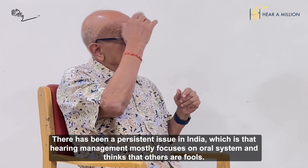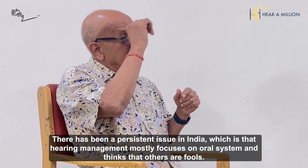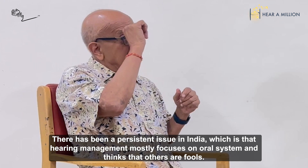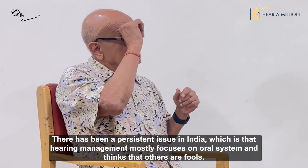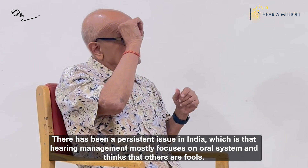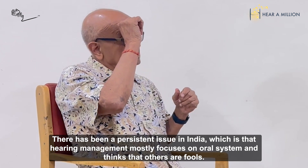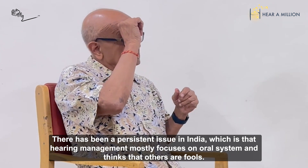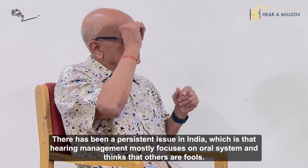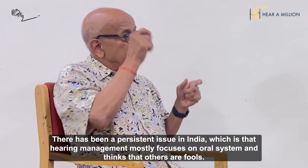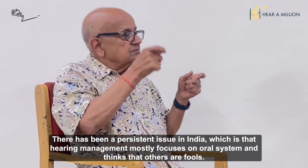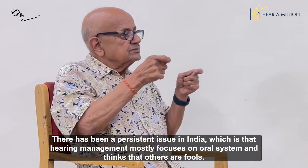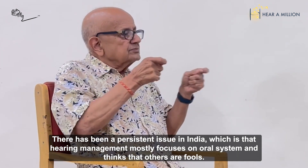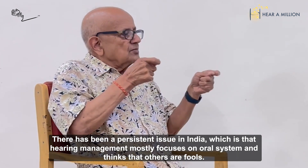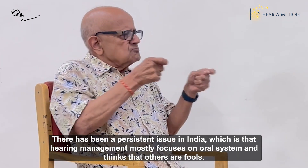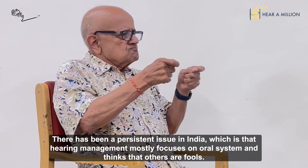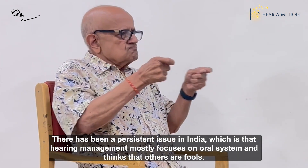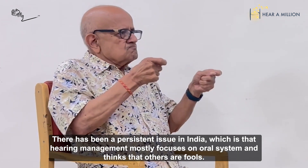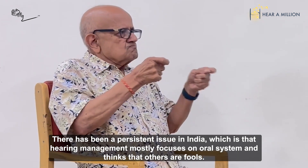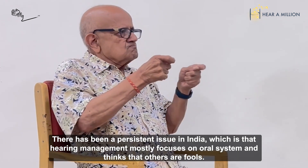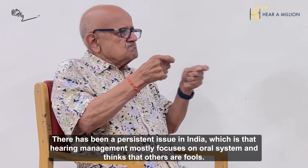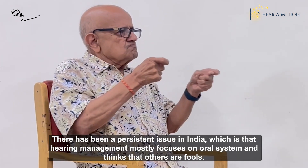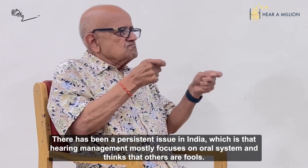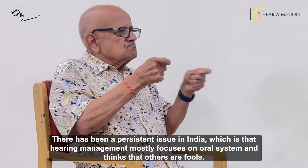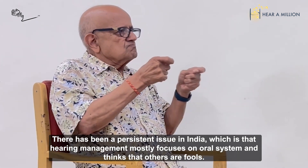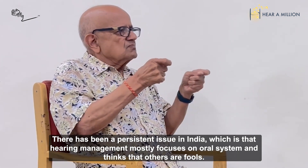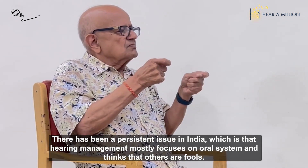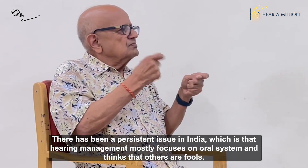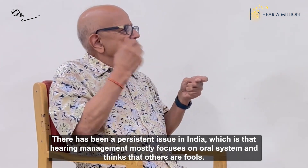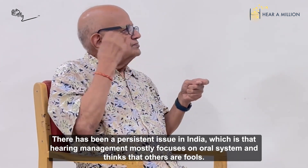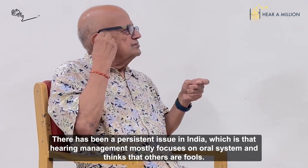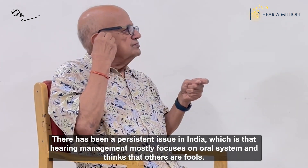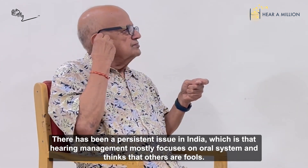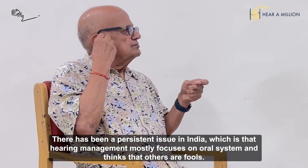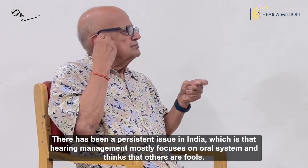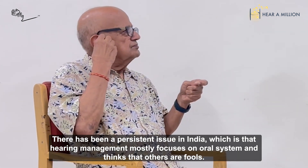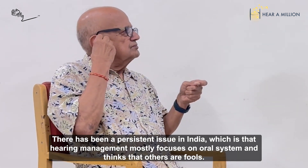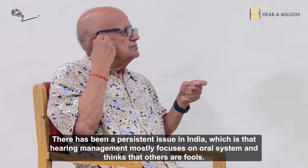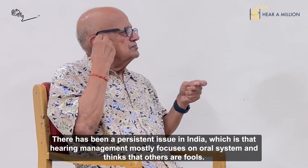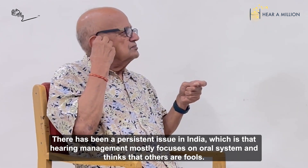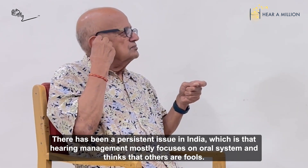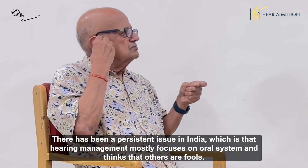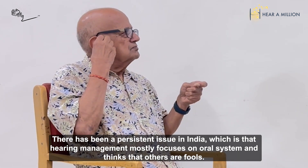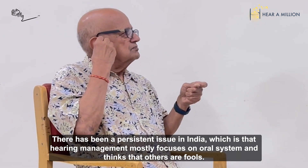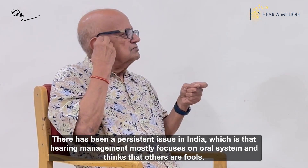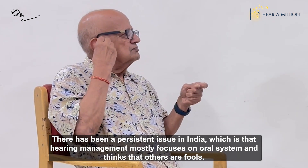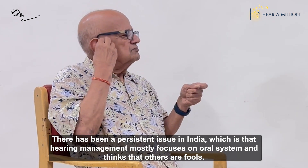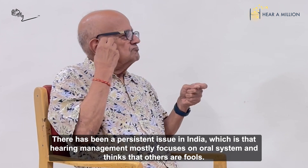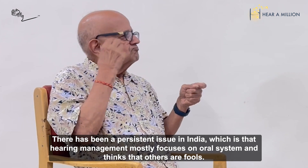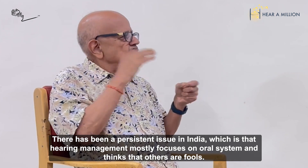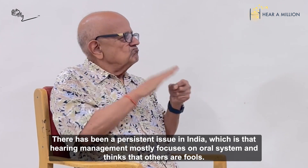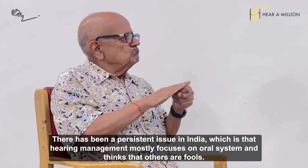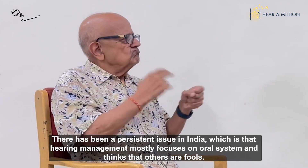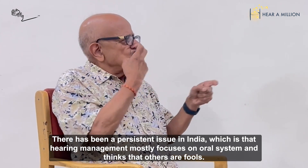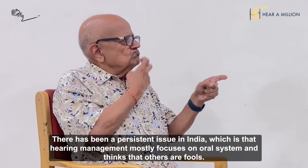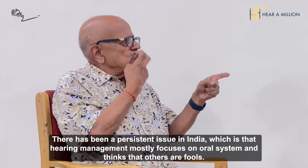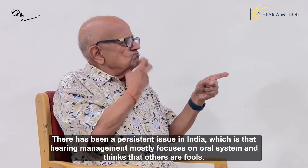There has been a persistent issue in India, which is that hearing management mostly focuses on oral system and thinks that